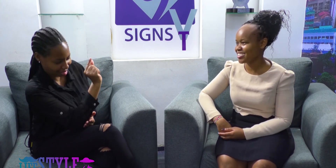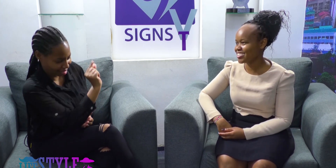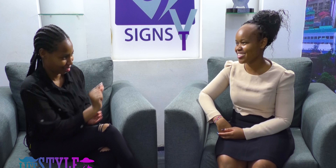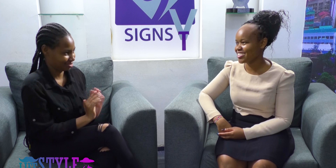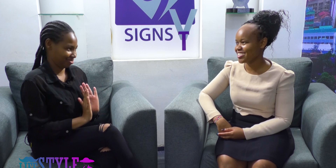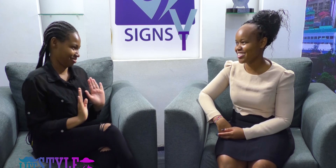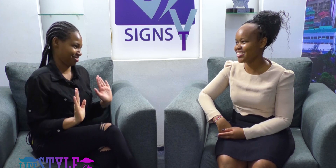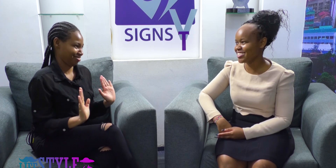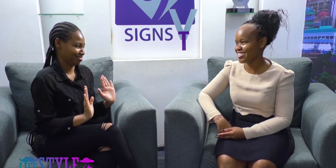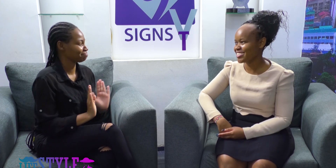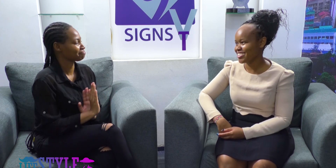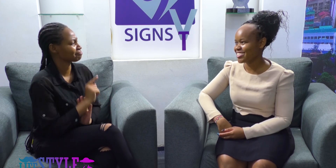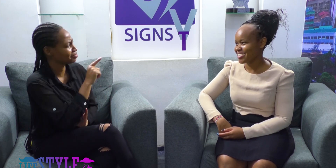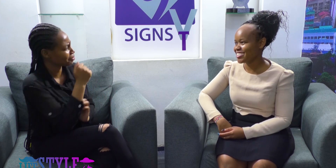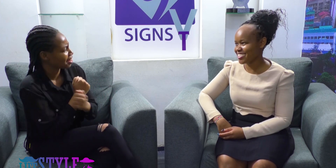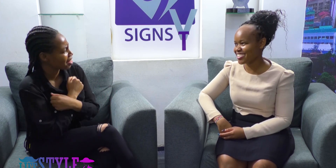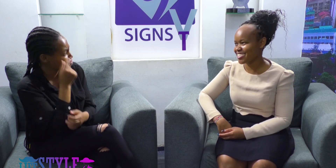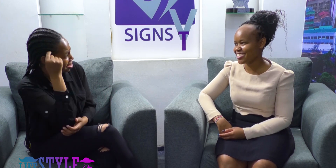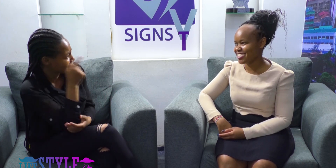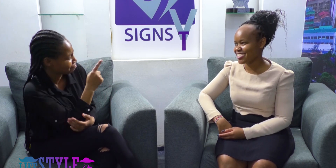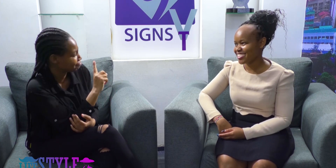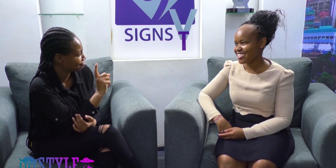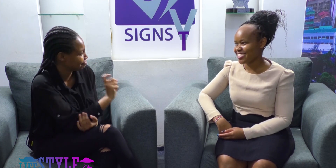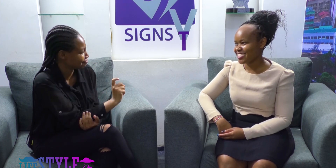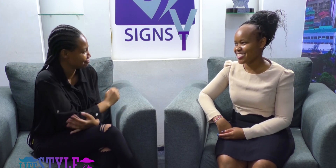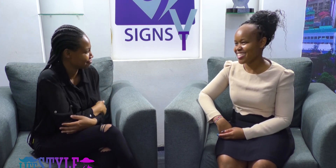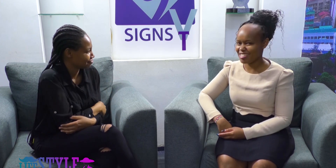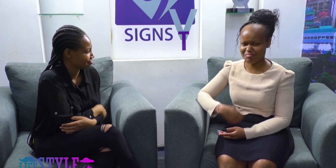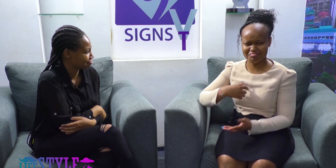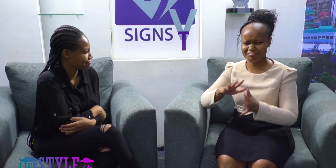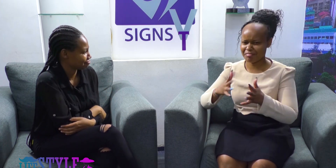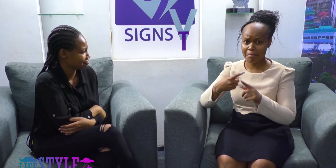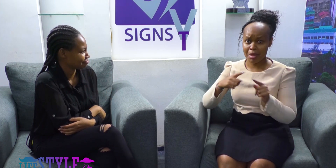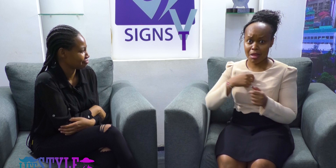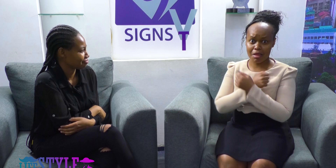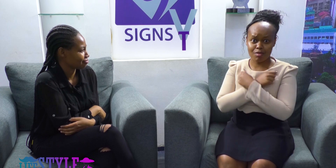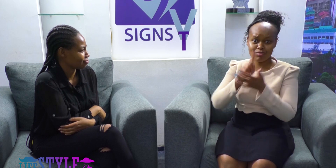Okay, let me just ask another question. I like your hair.